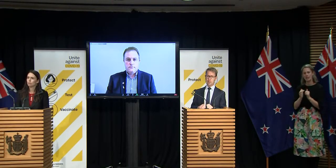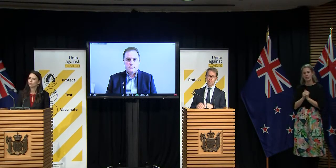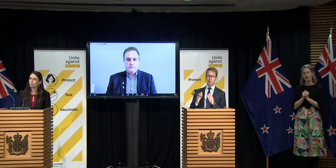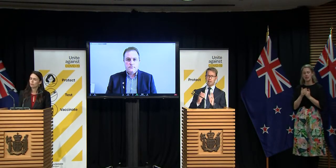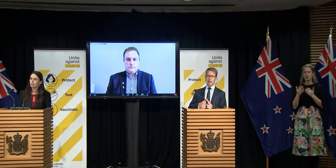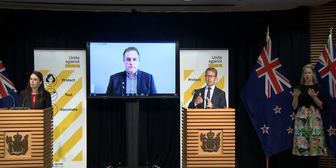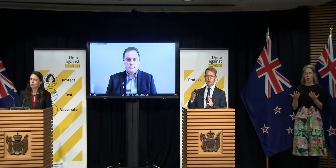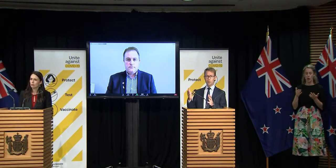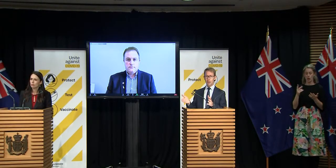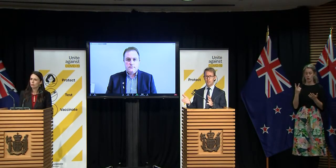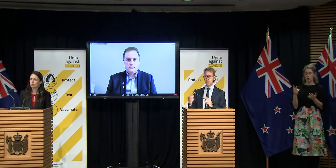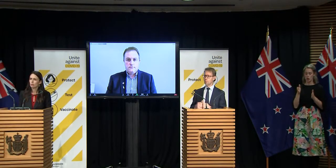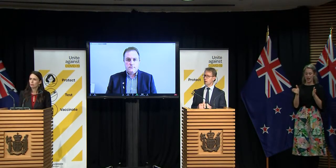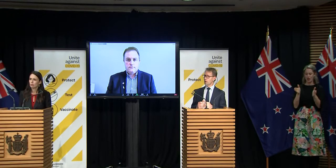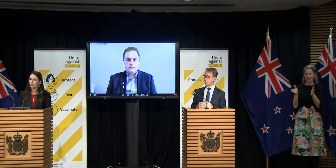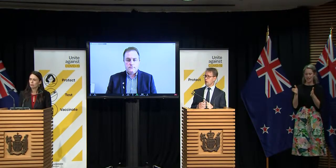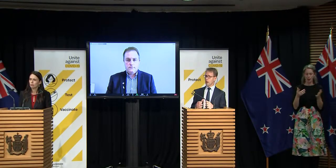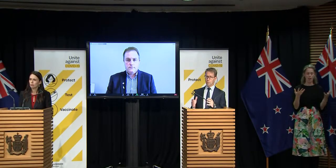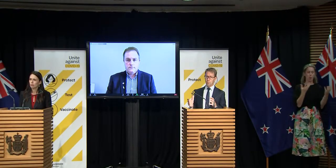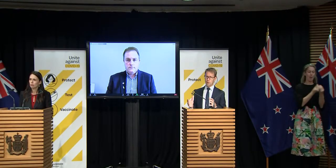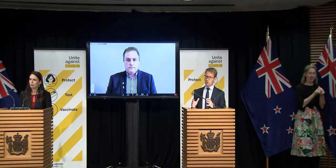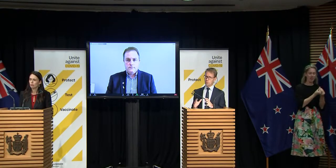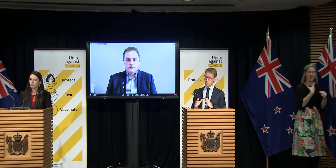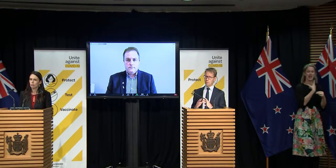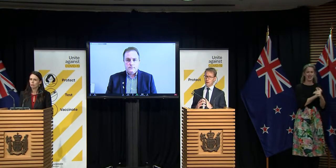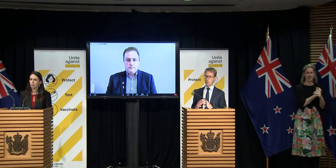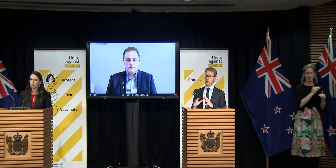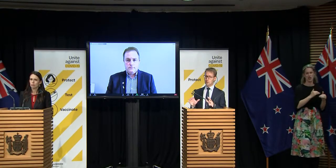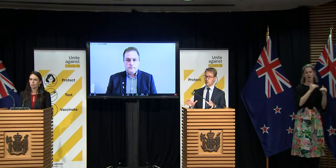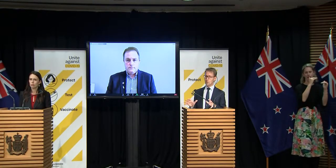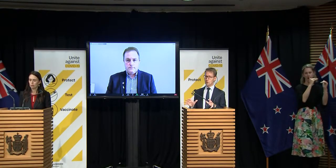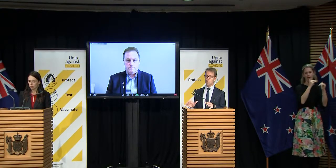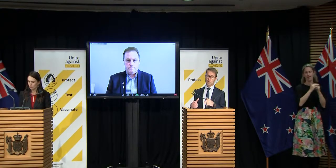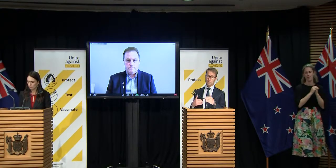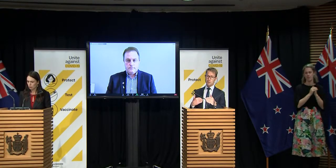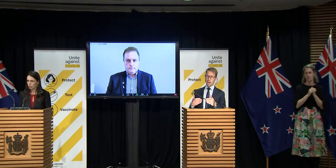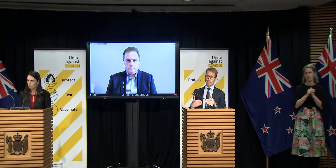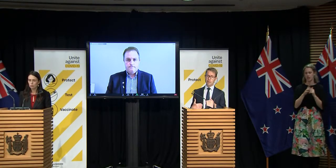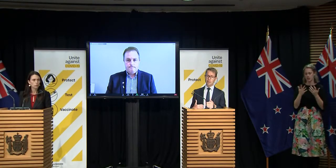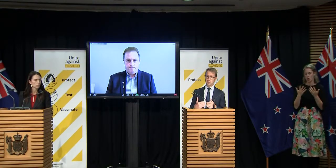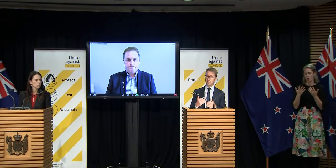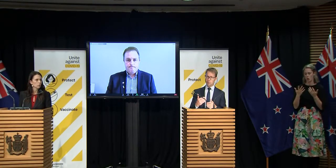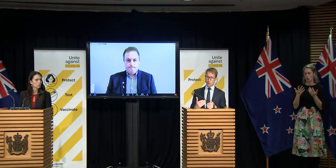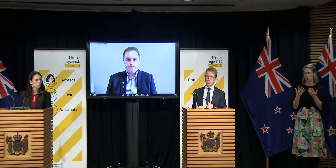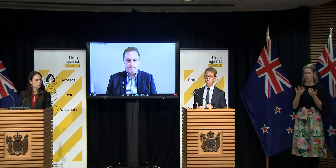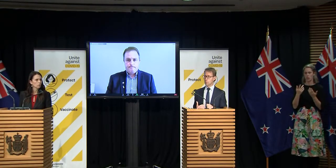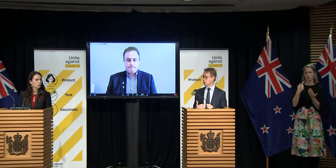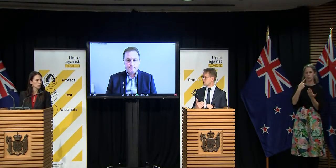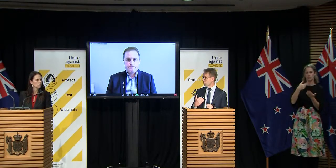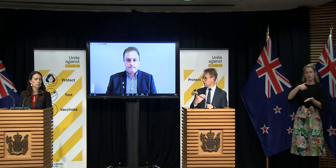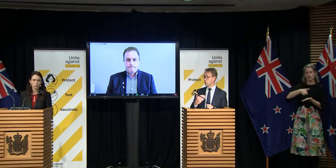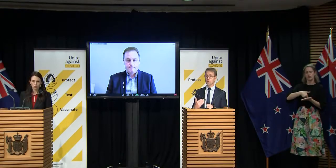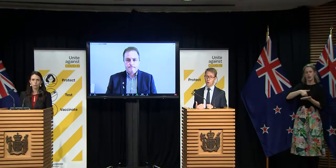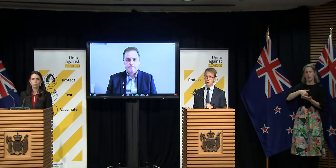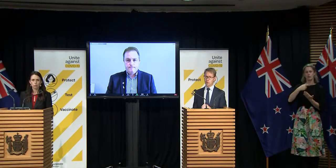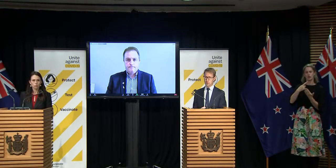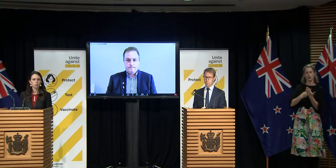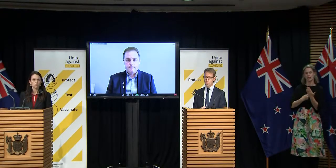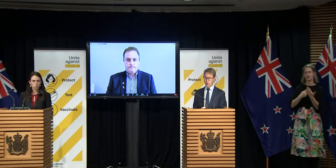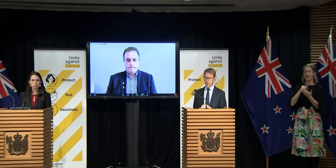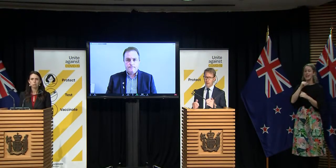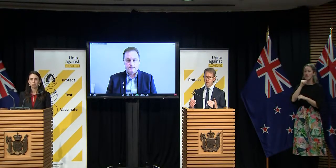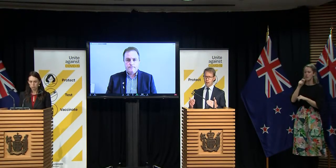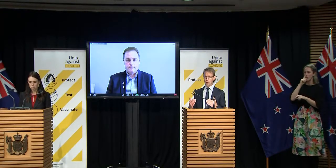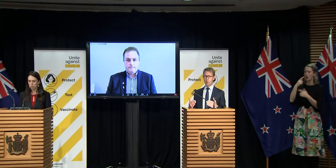just necessarily an 80 or 90. There are it's also about the baseline restrictions and the extent to which movement is free or not across